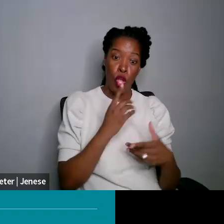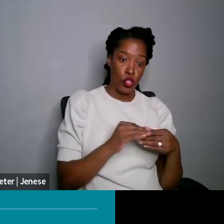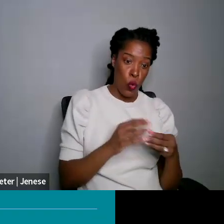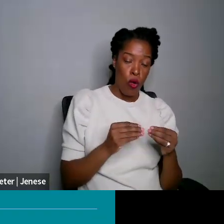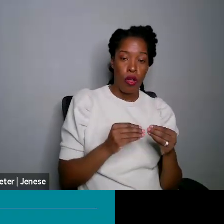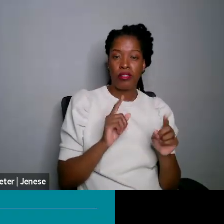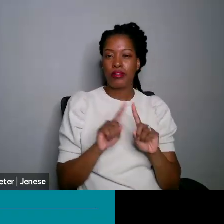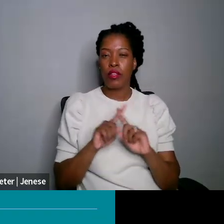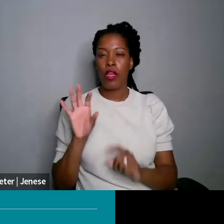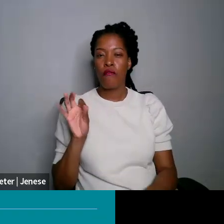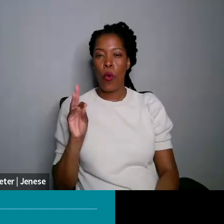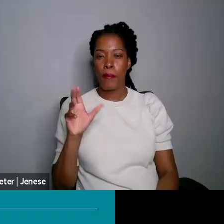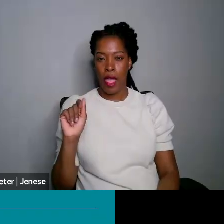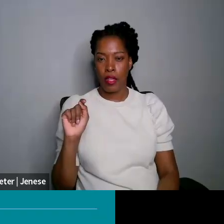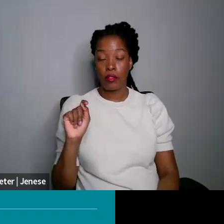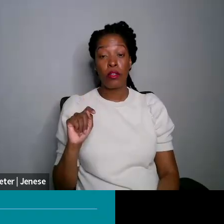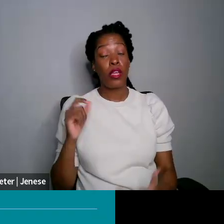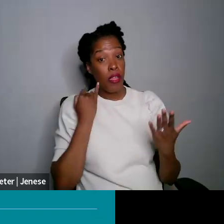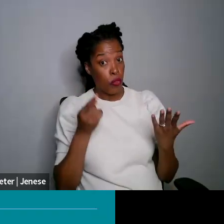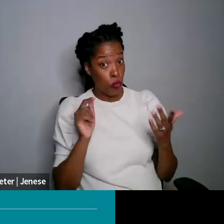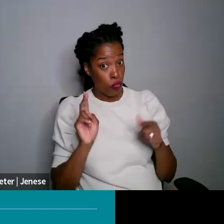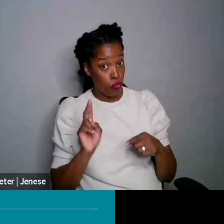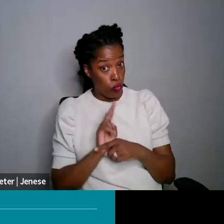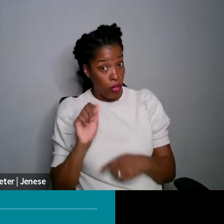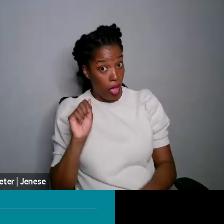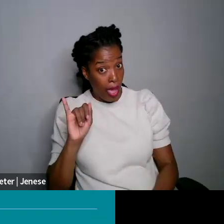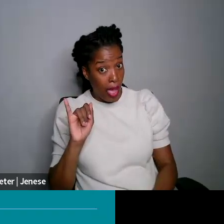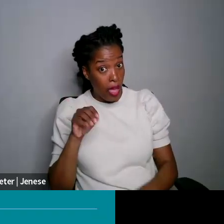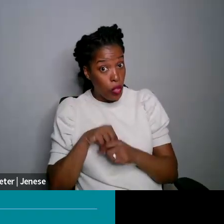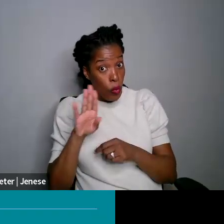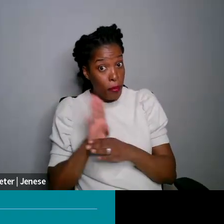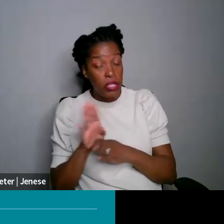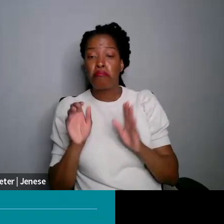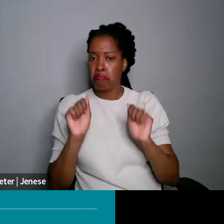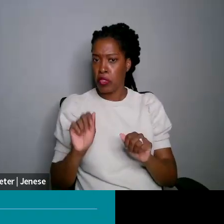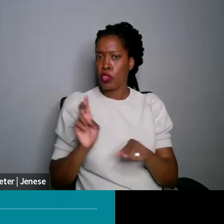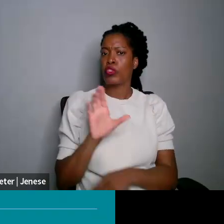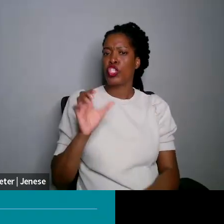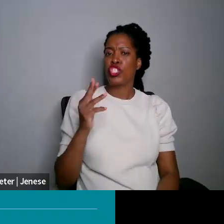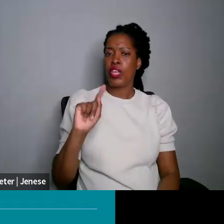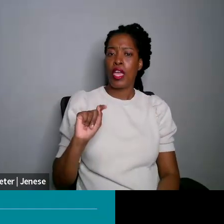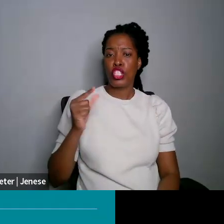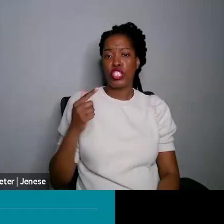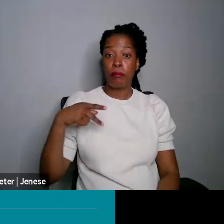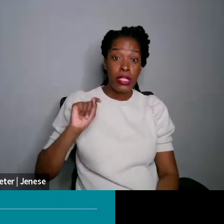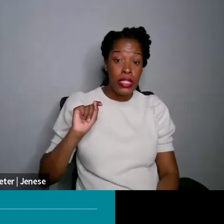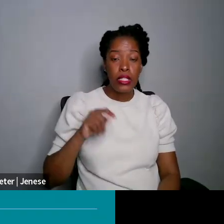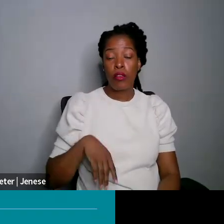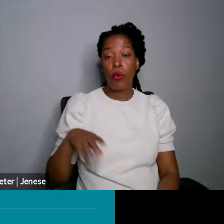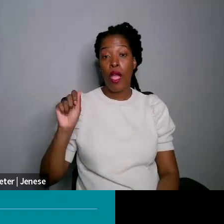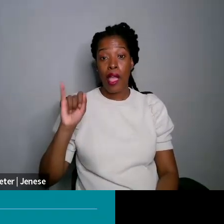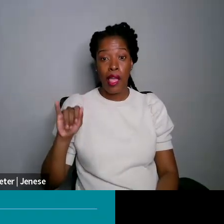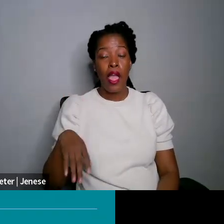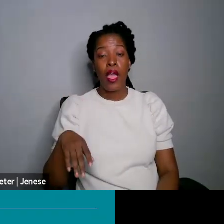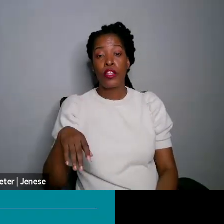business, using ChatGPT or AI to just assist in content when, let's be honest, and anyone that's worked